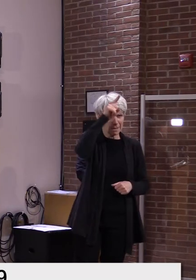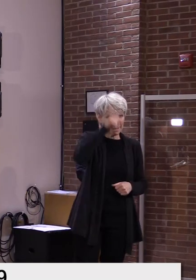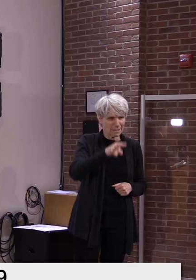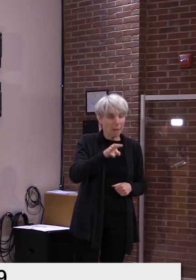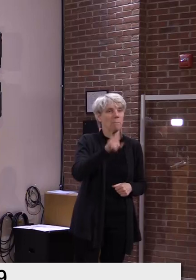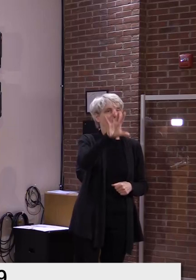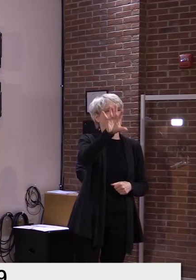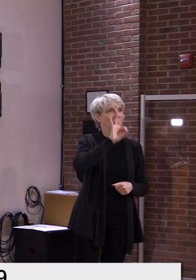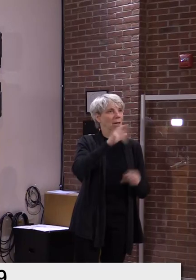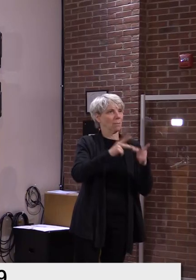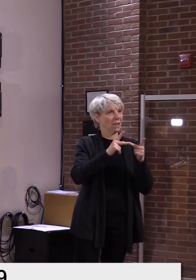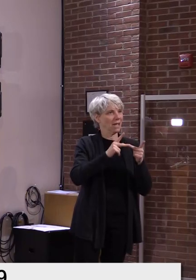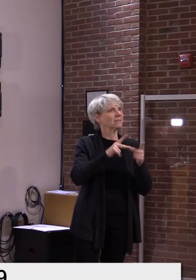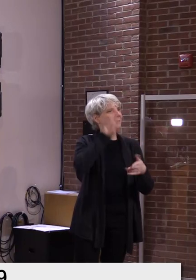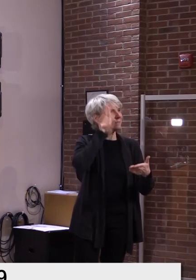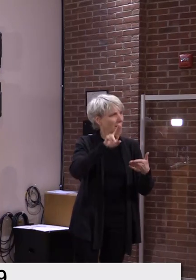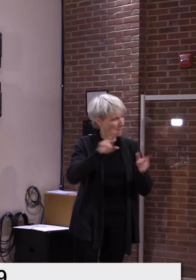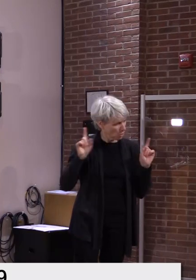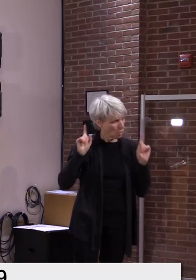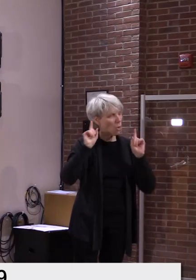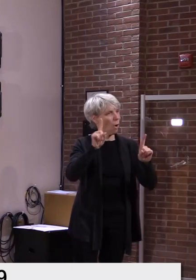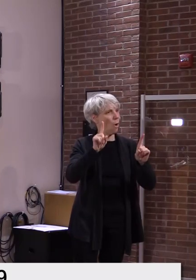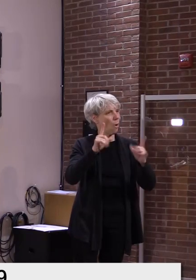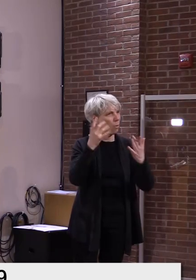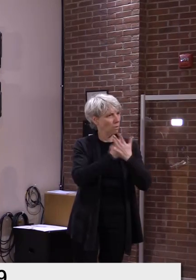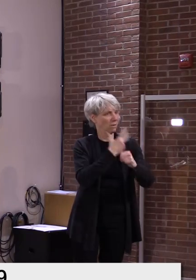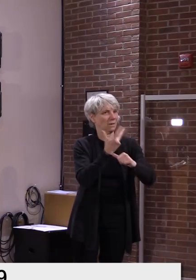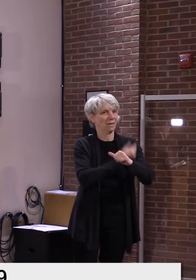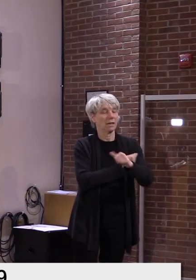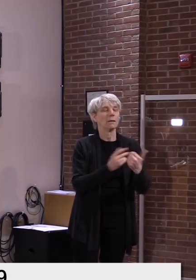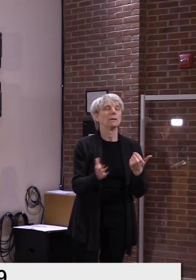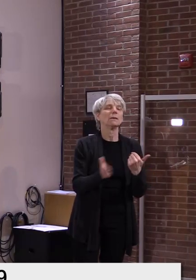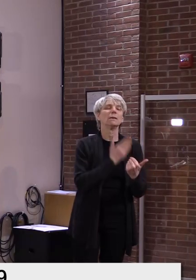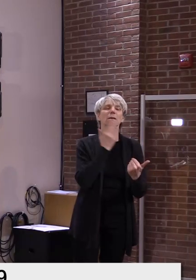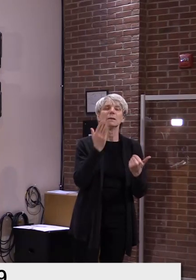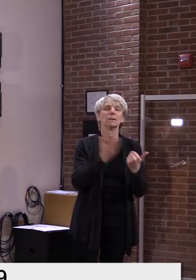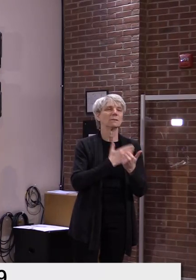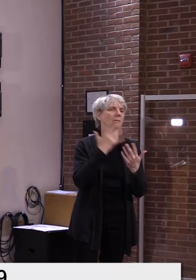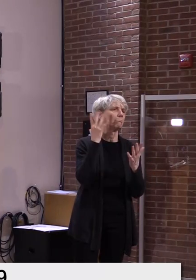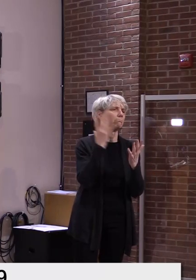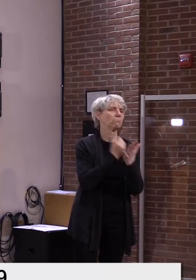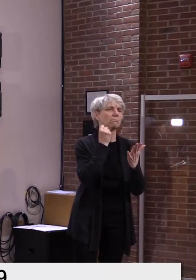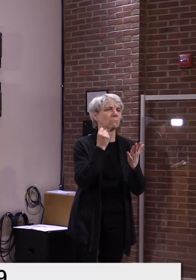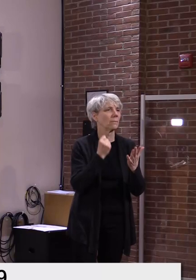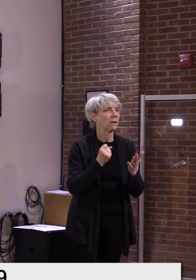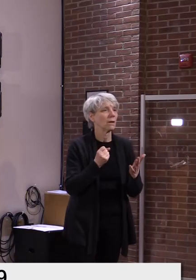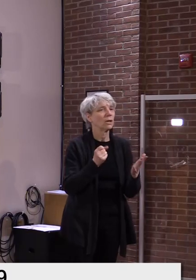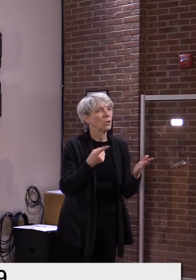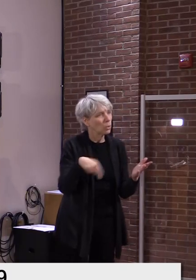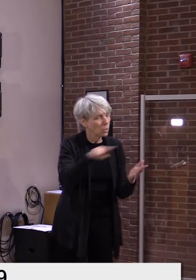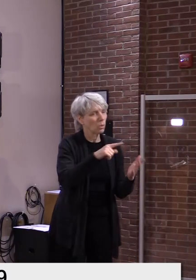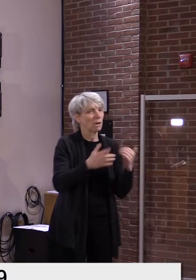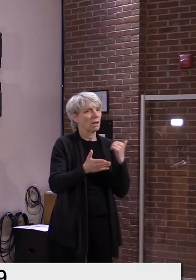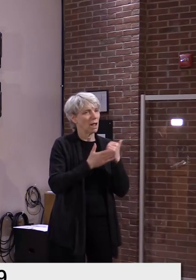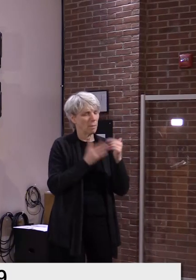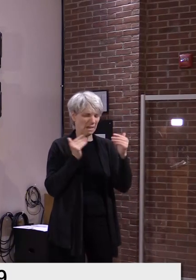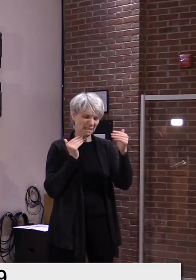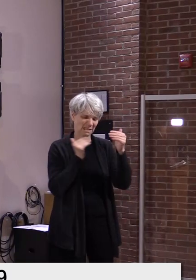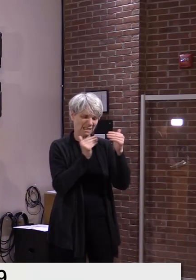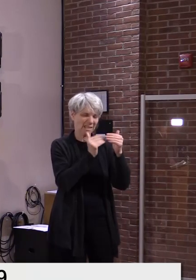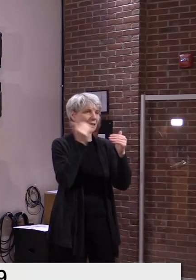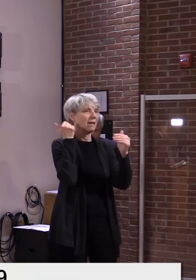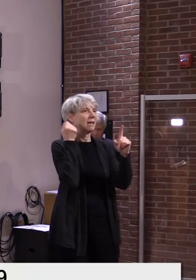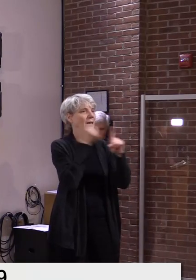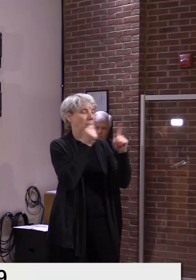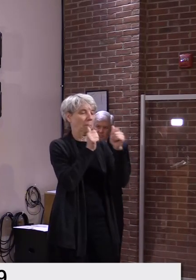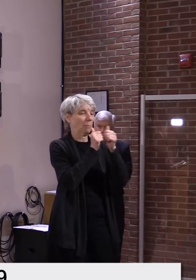healthvermont.gov/myvaccine. It's never been easier. You can help push us closer to full reopening, and you